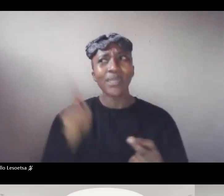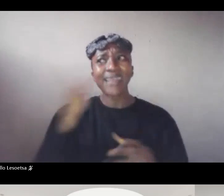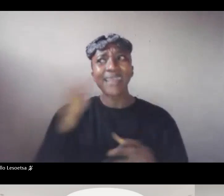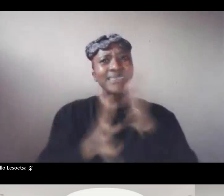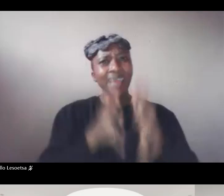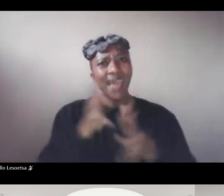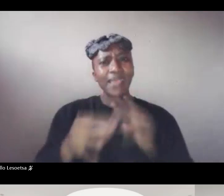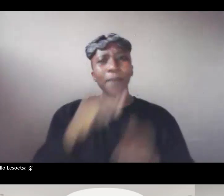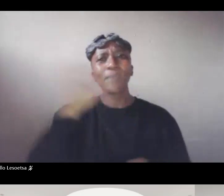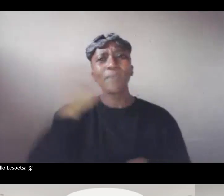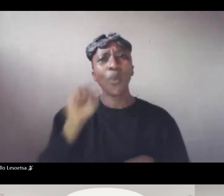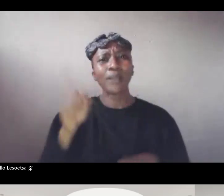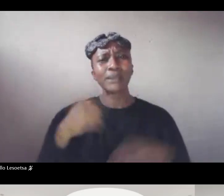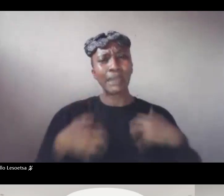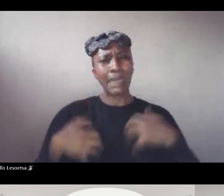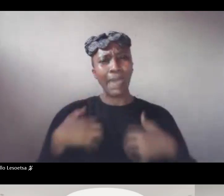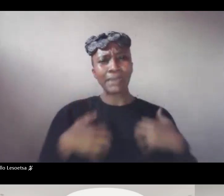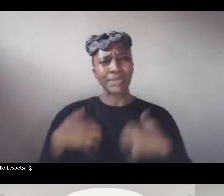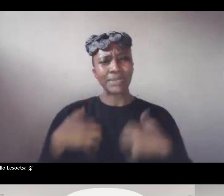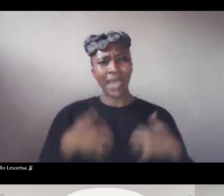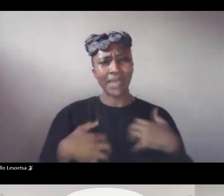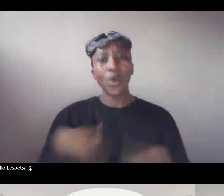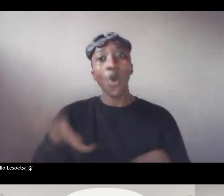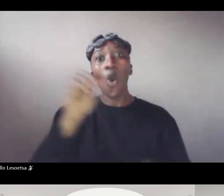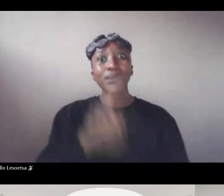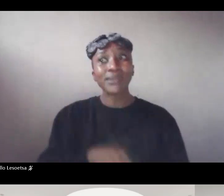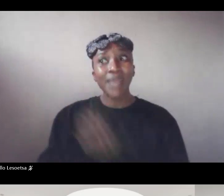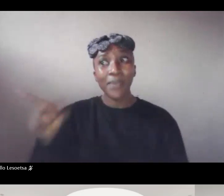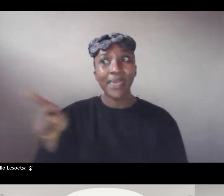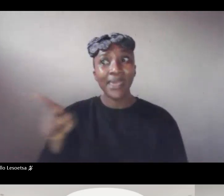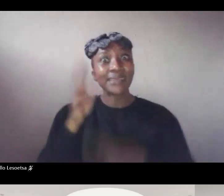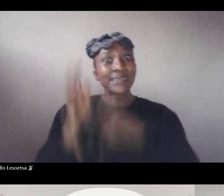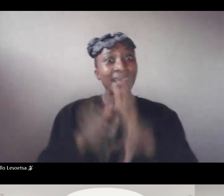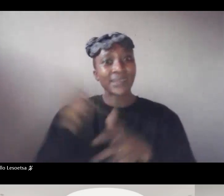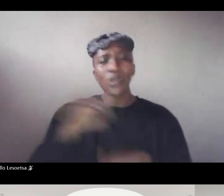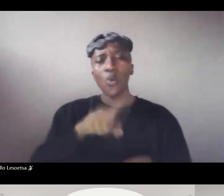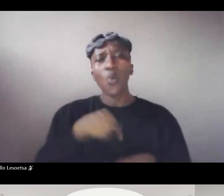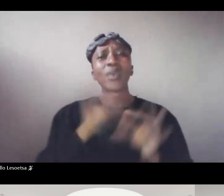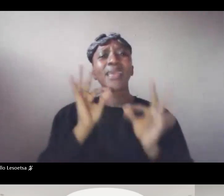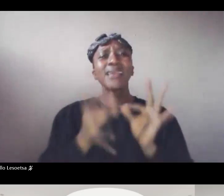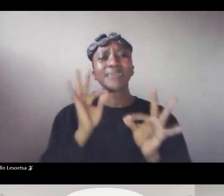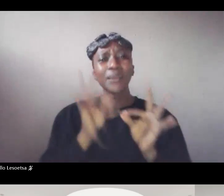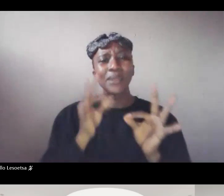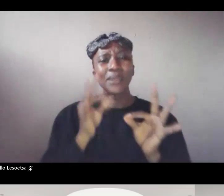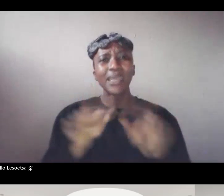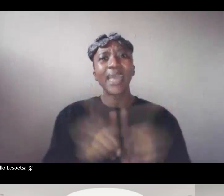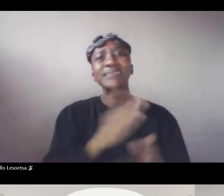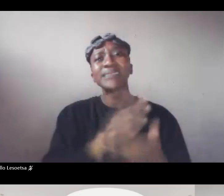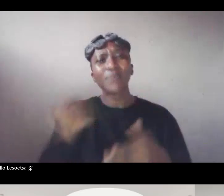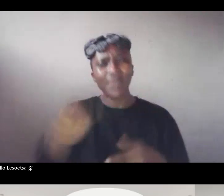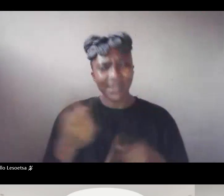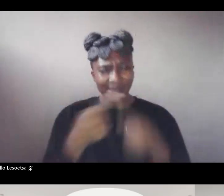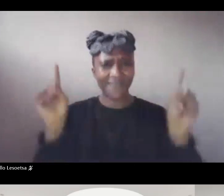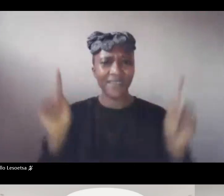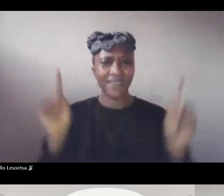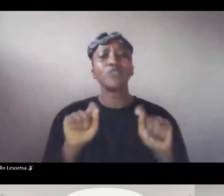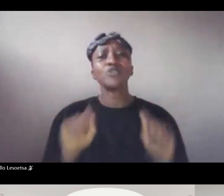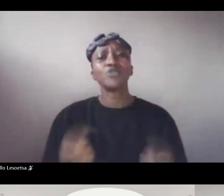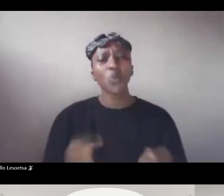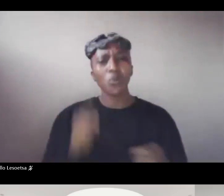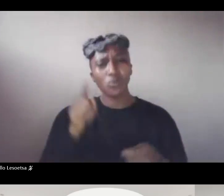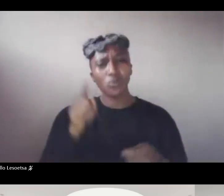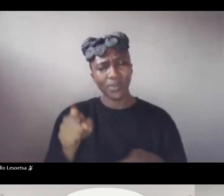when he does that, we interpret it to be something different. So those are the things when I'm saying sign